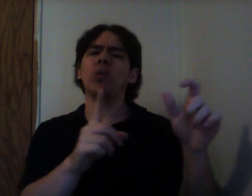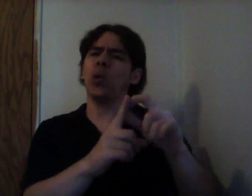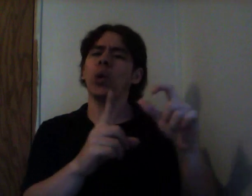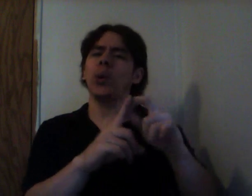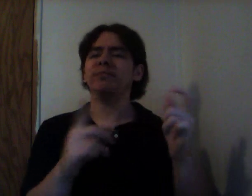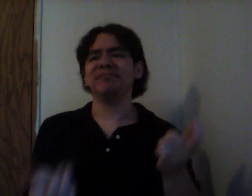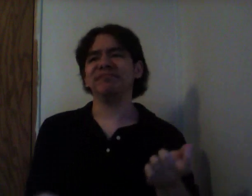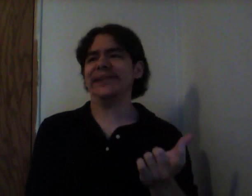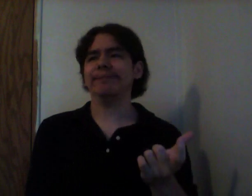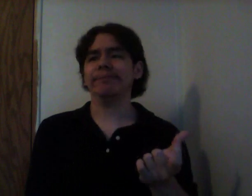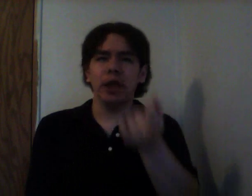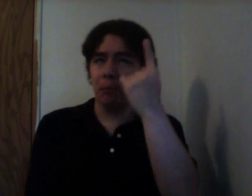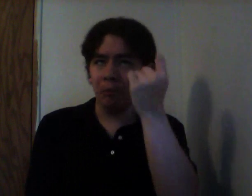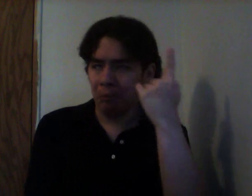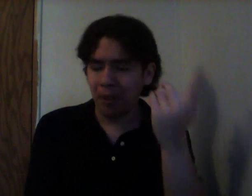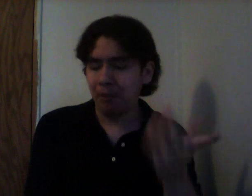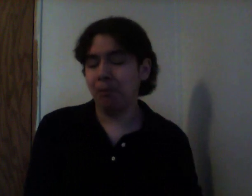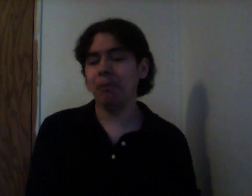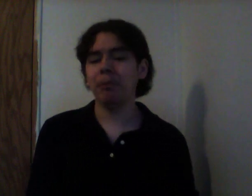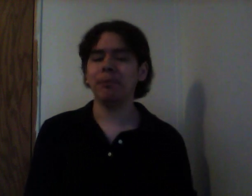sin salir